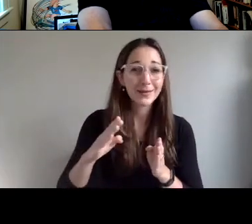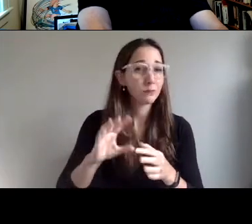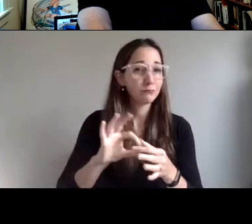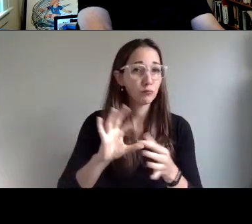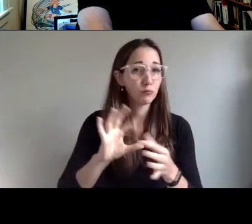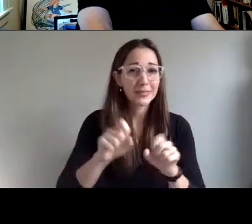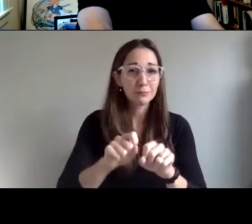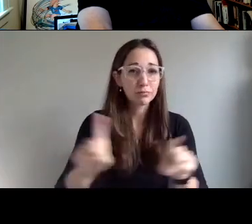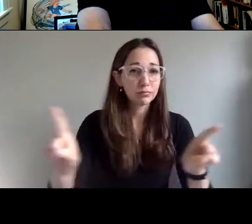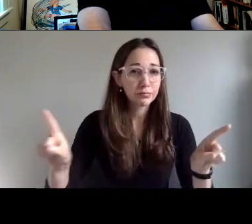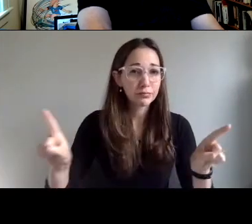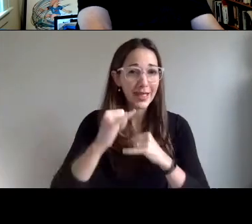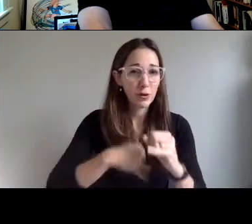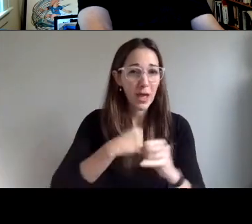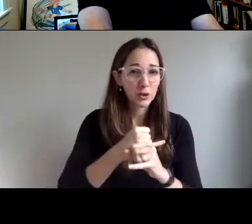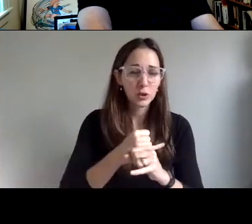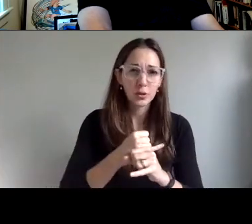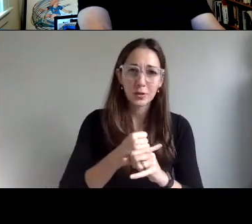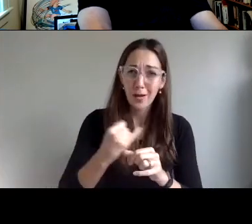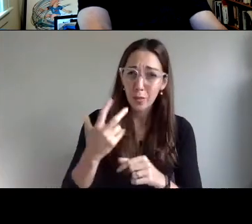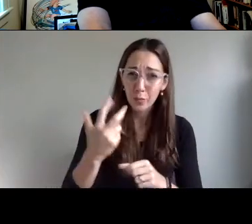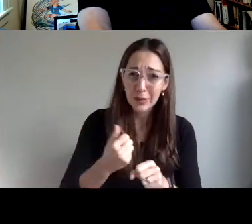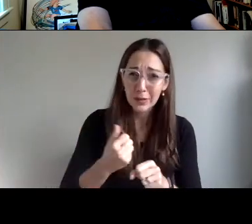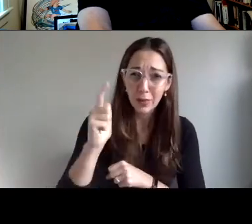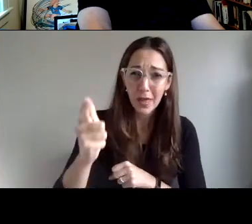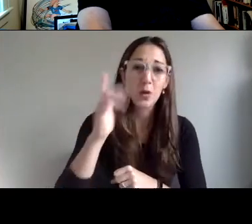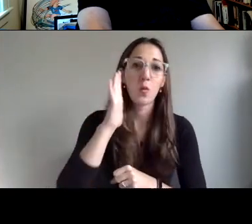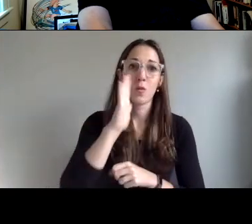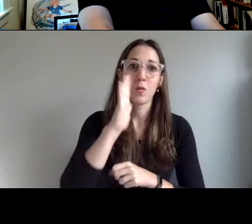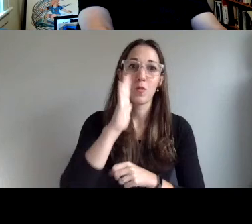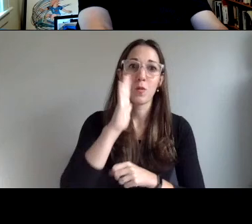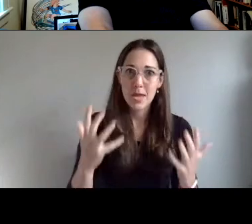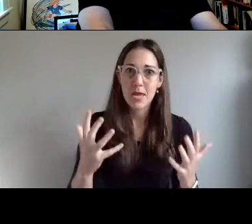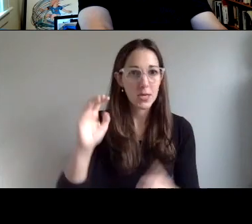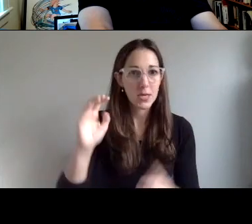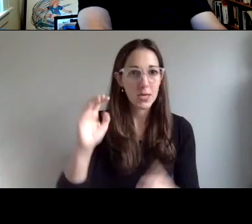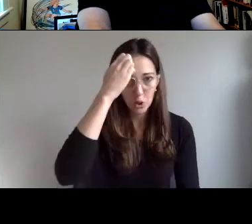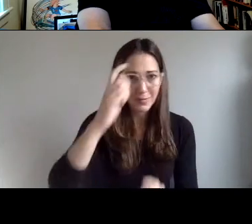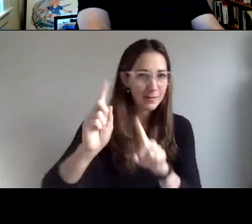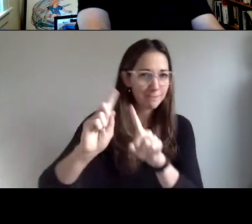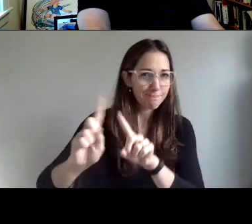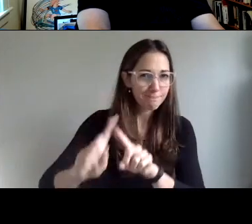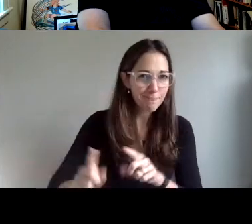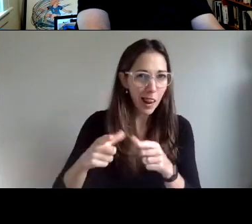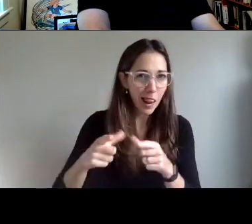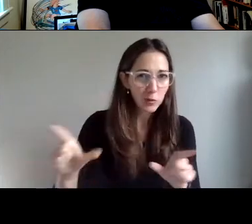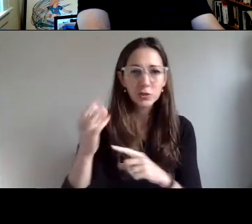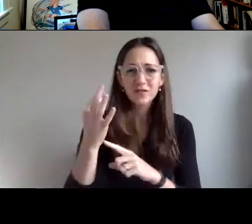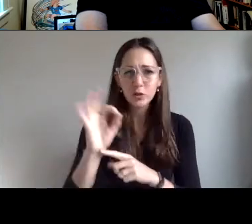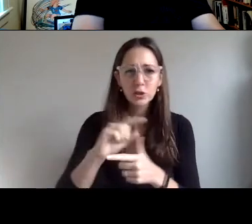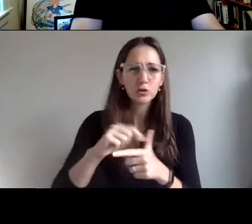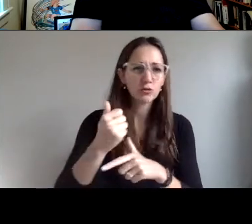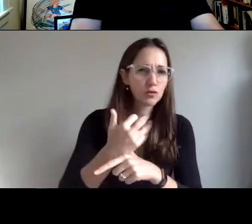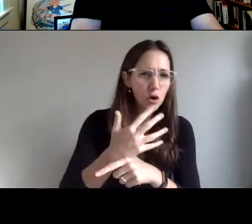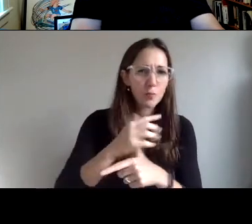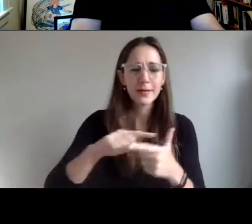languages, but look for European languages, French, German, Spanish, Portuguese, Italian,